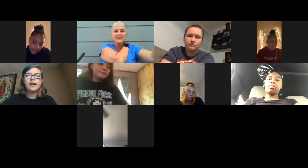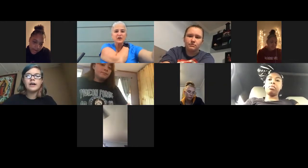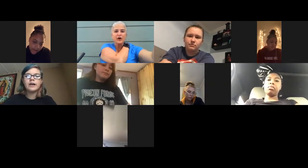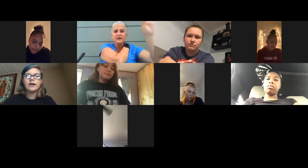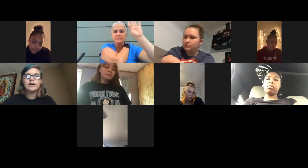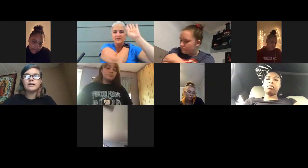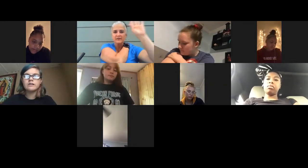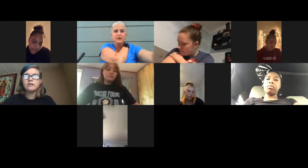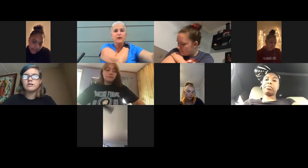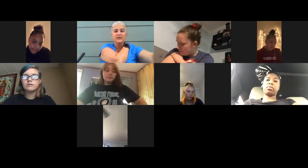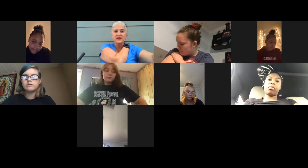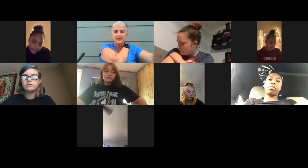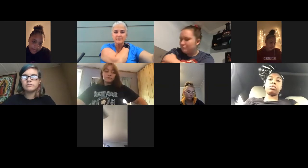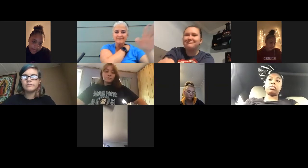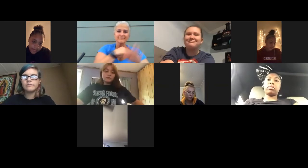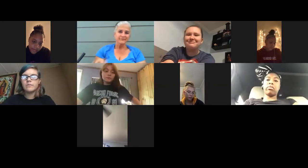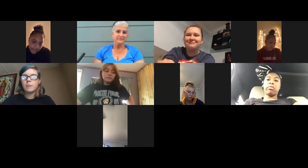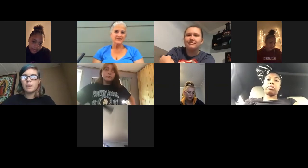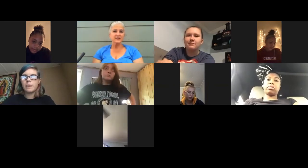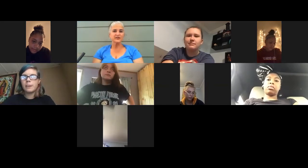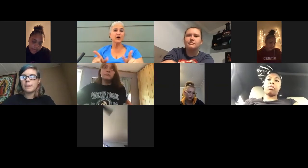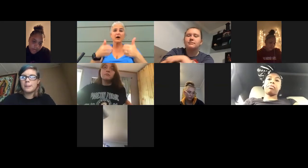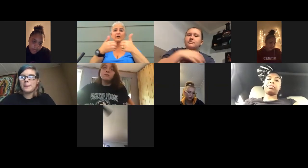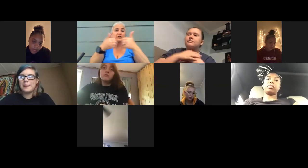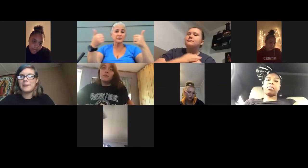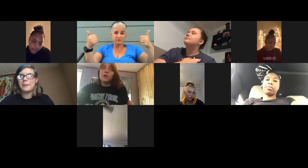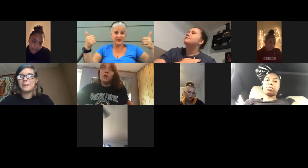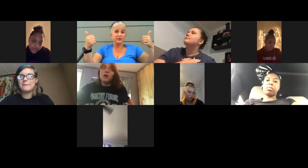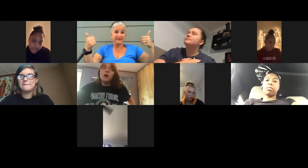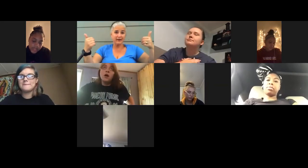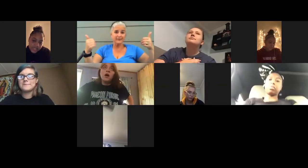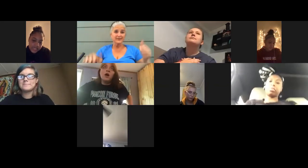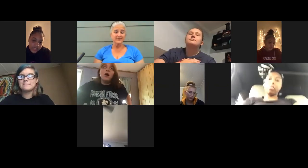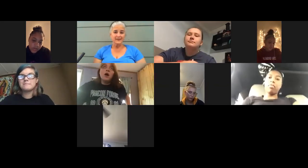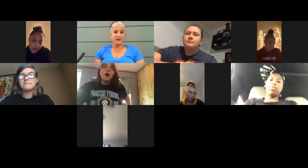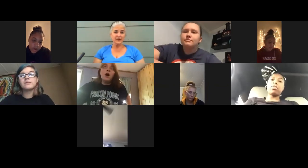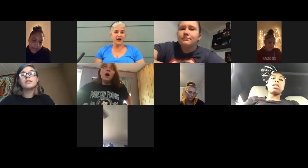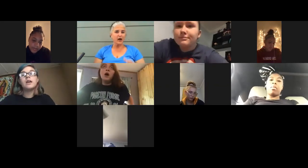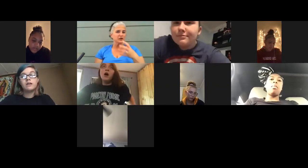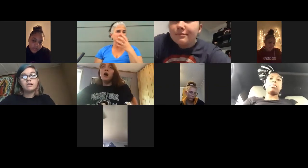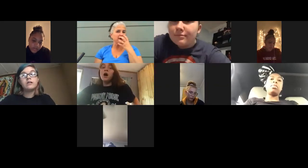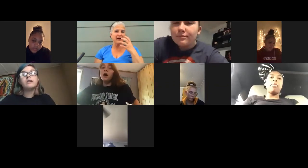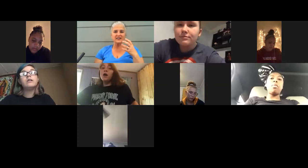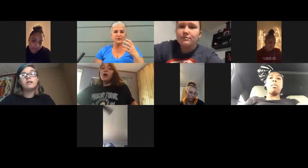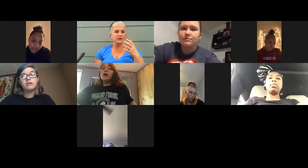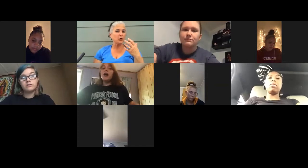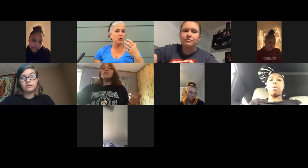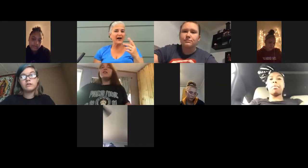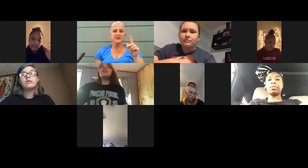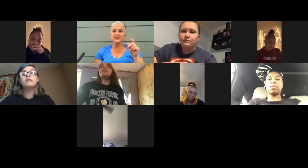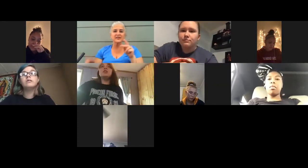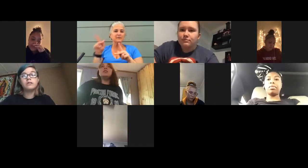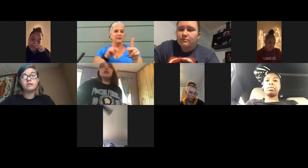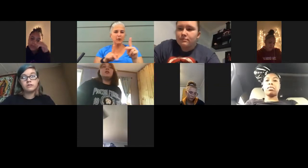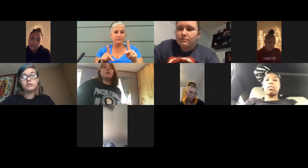to be in the backyard. Call me if you need me. Because y'all all could use some space right now. You're like, I'll just wear a mask for school.